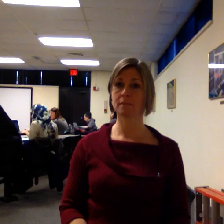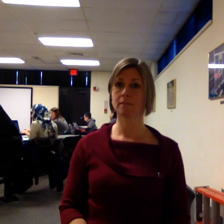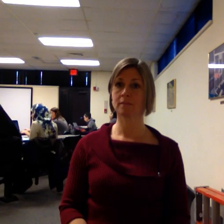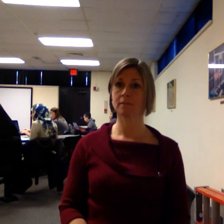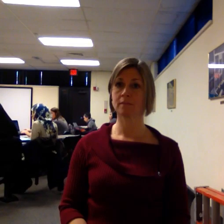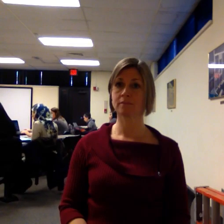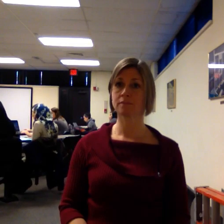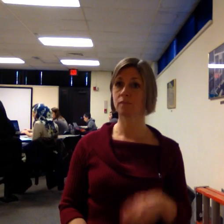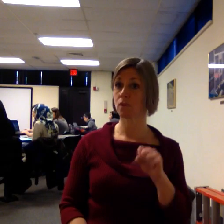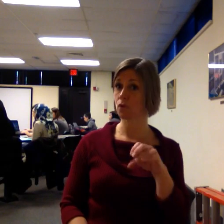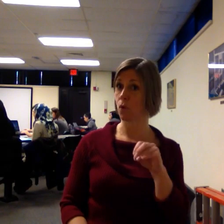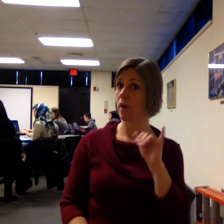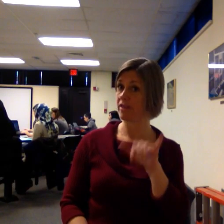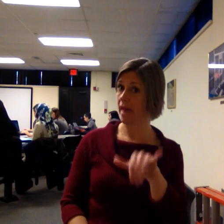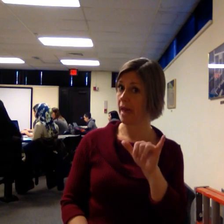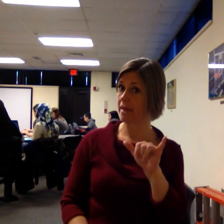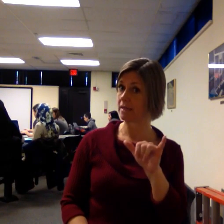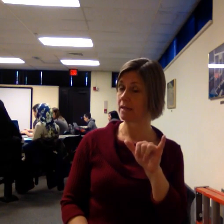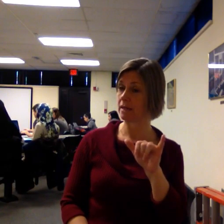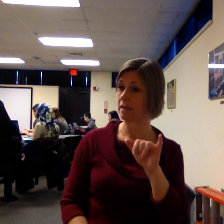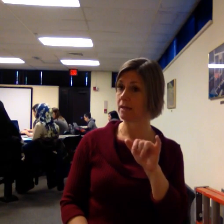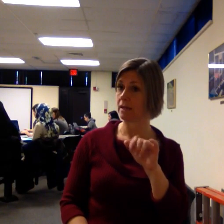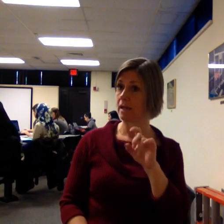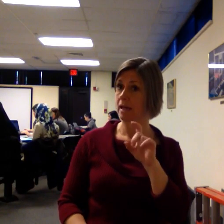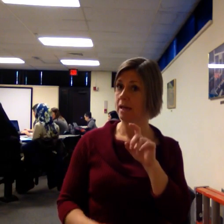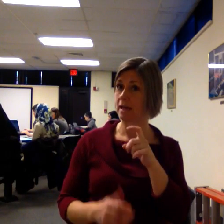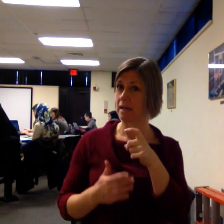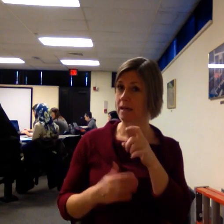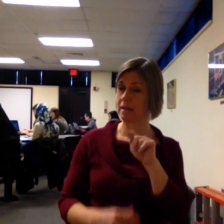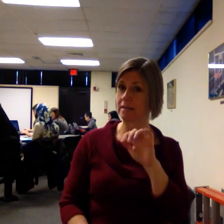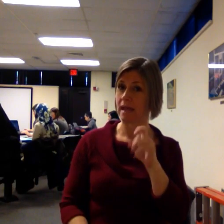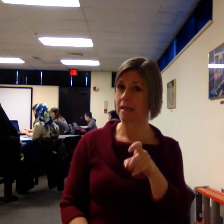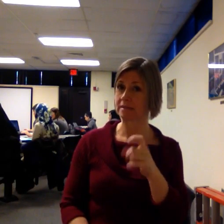So that impacts 11, 13, and 14.